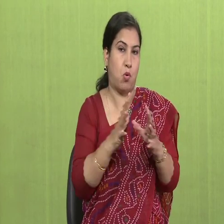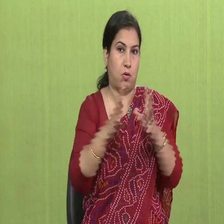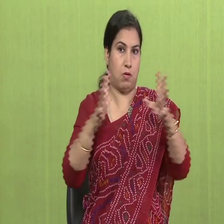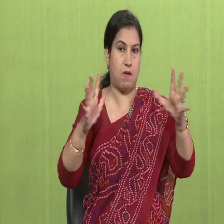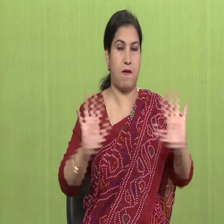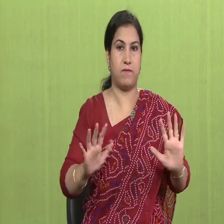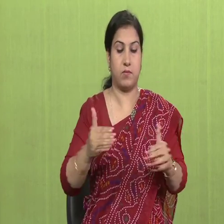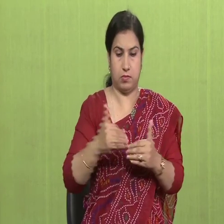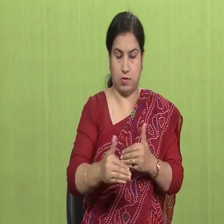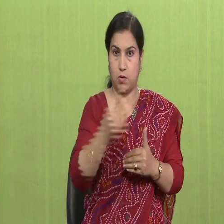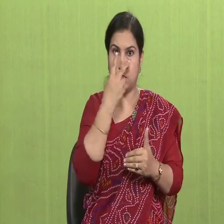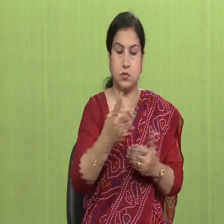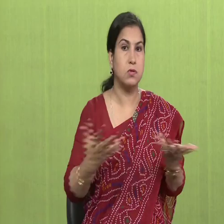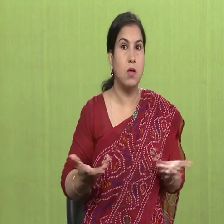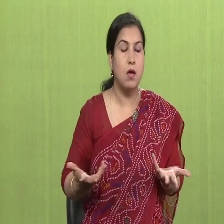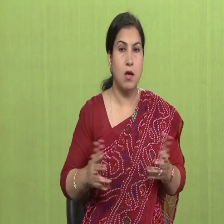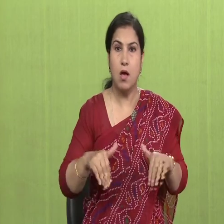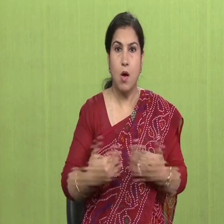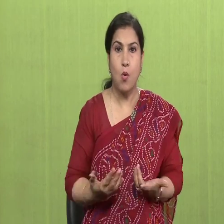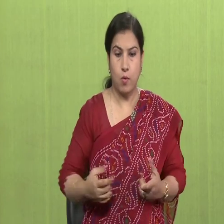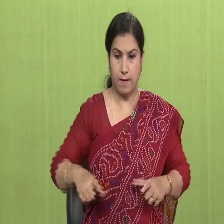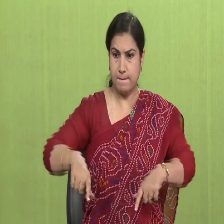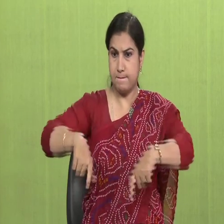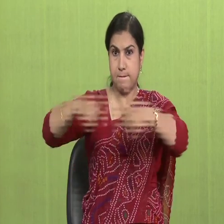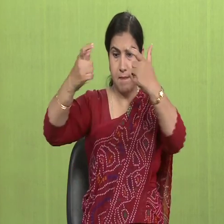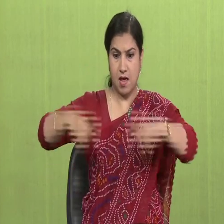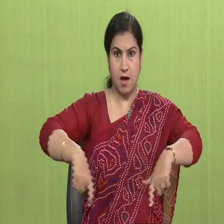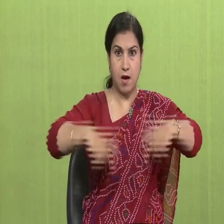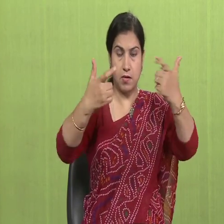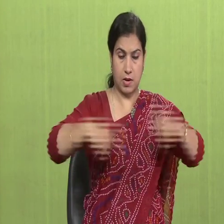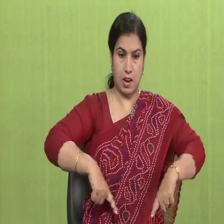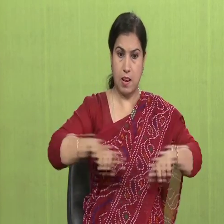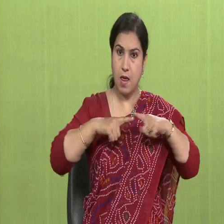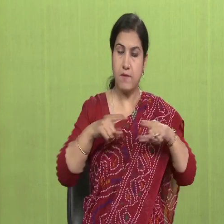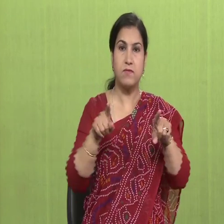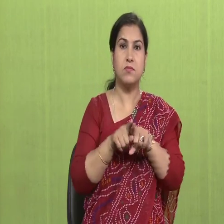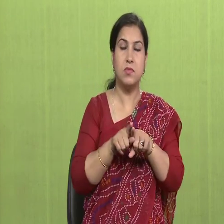Let us see how plant life and vegetation impacts us.